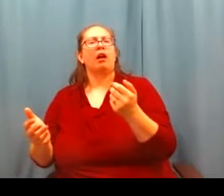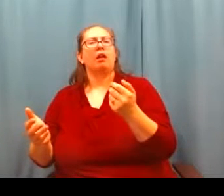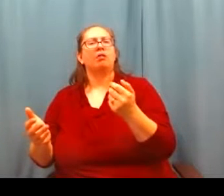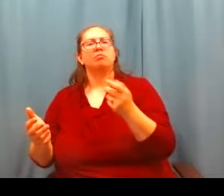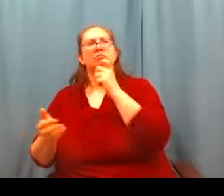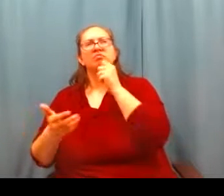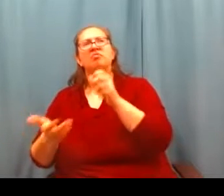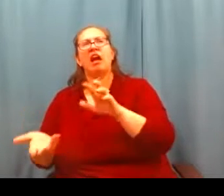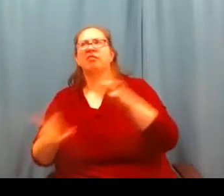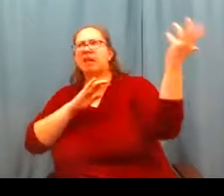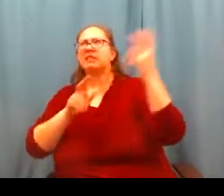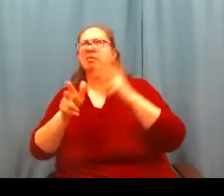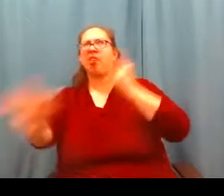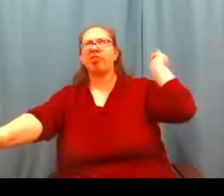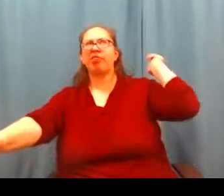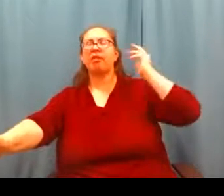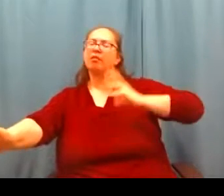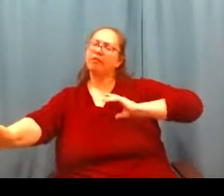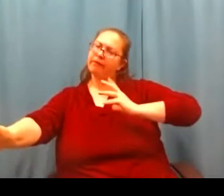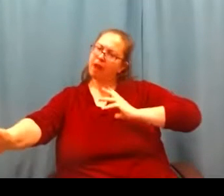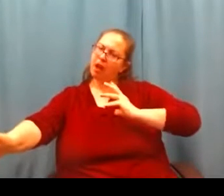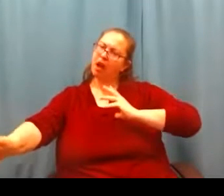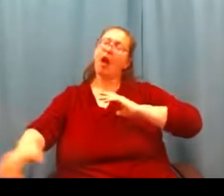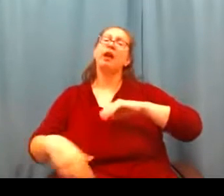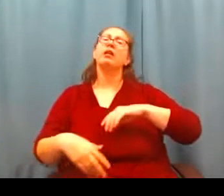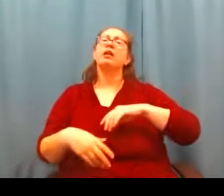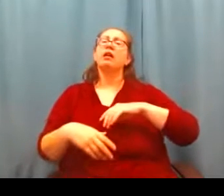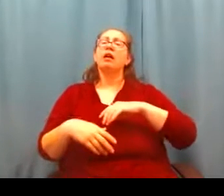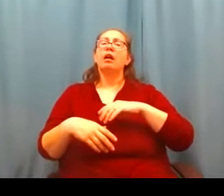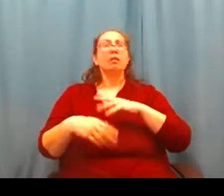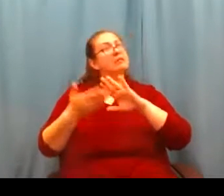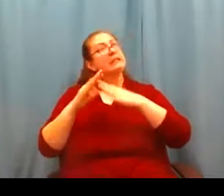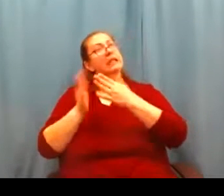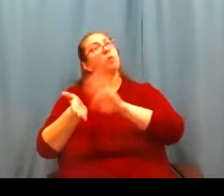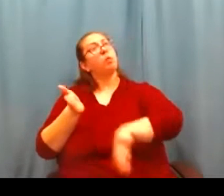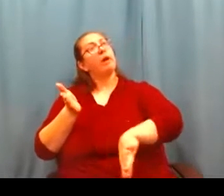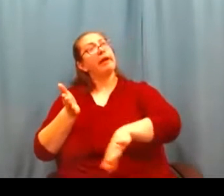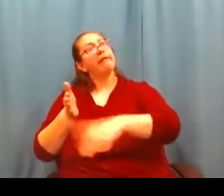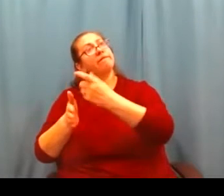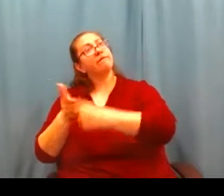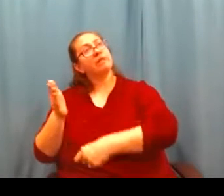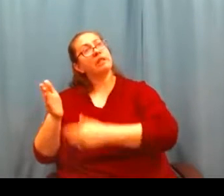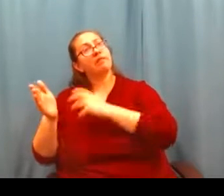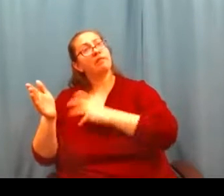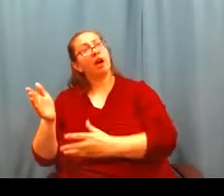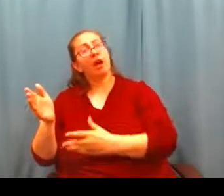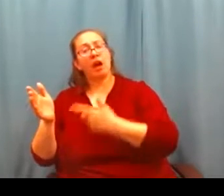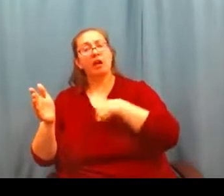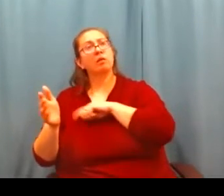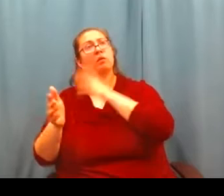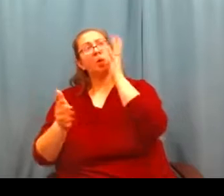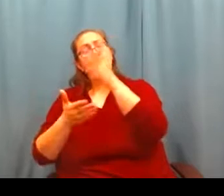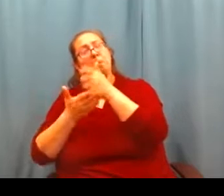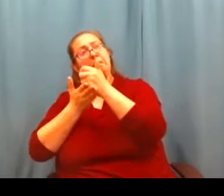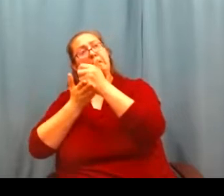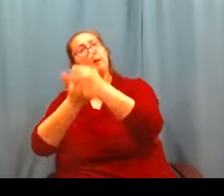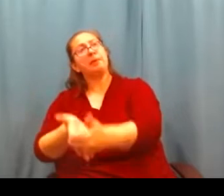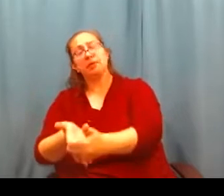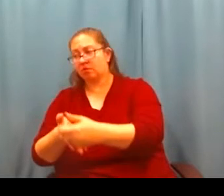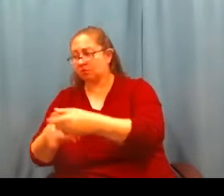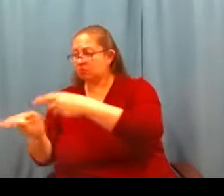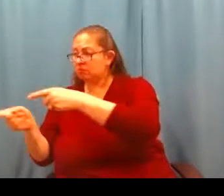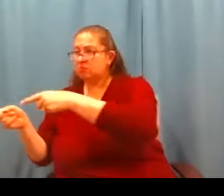and the business community and the neighborhood supports it, the city is going to waive the fees for that and do whatever we can to help those